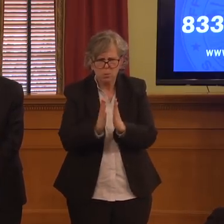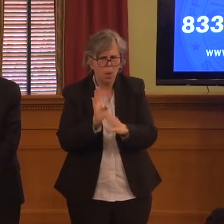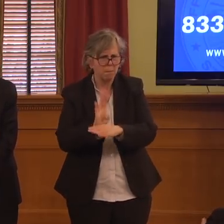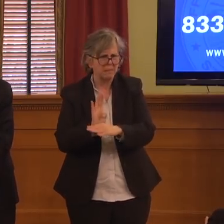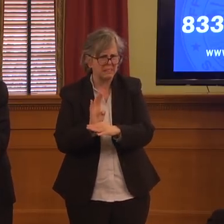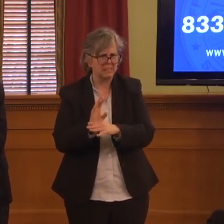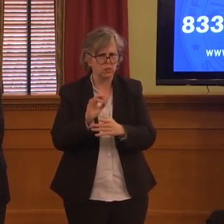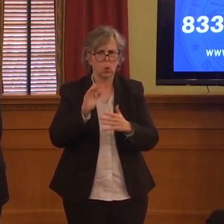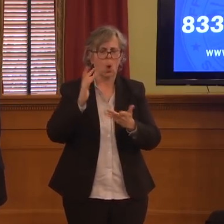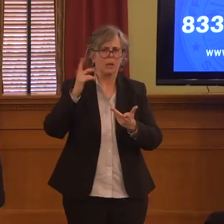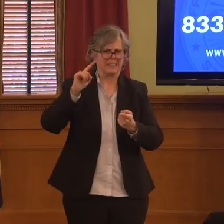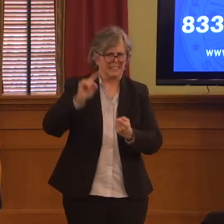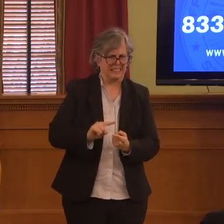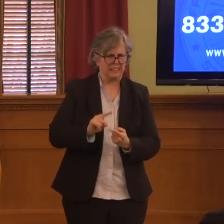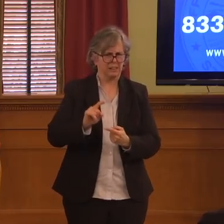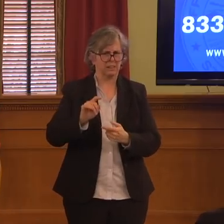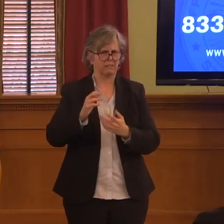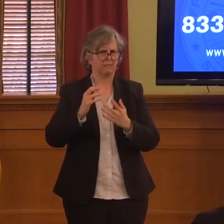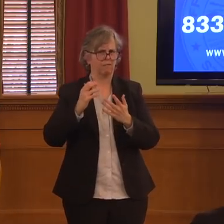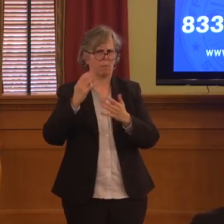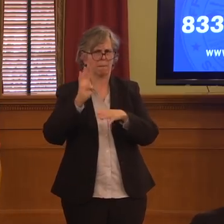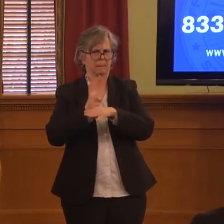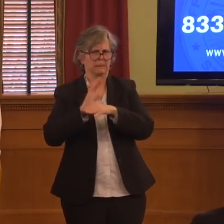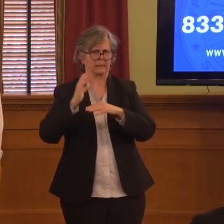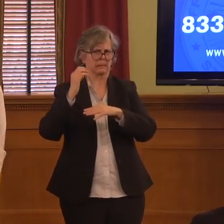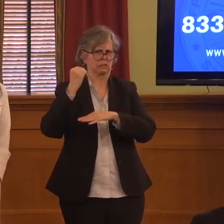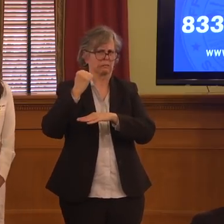Thanks, Governor. Thank you, John.